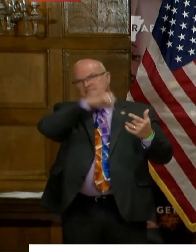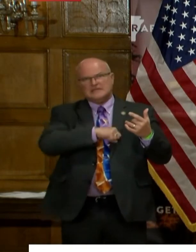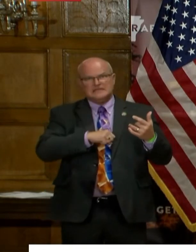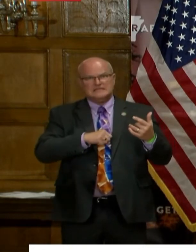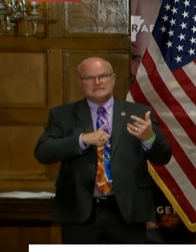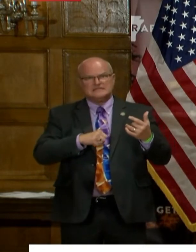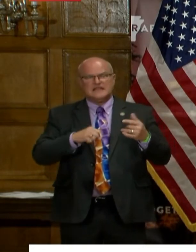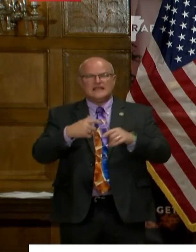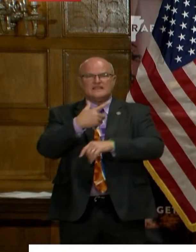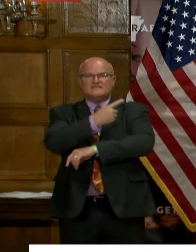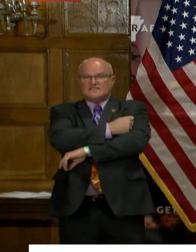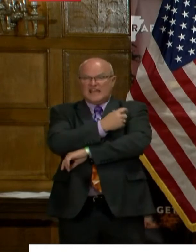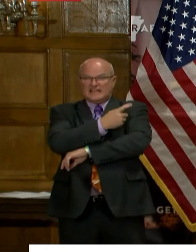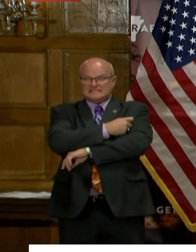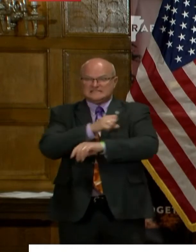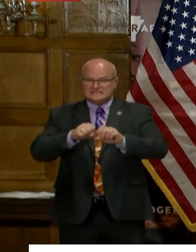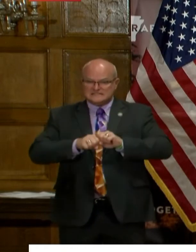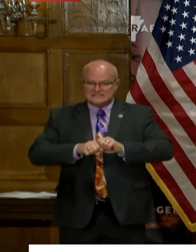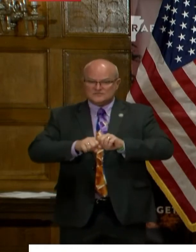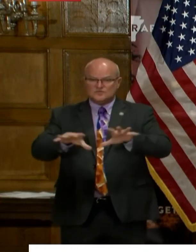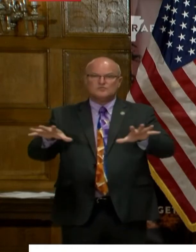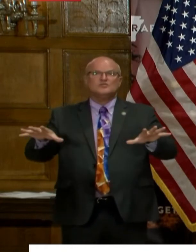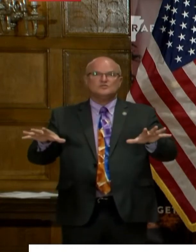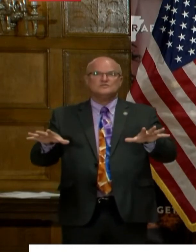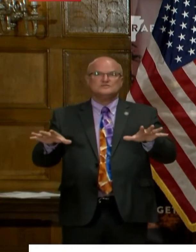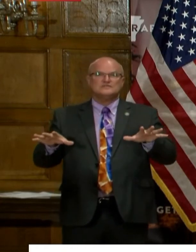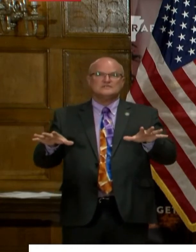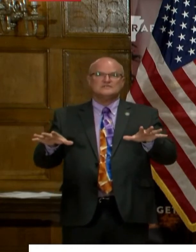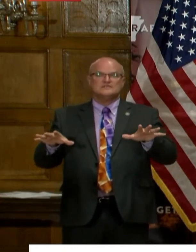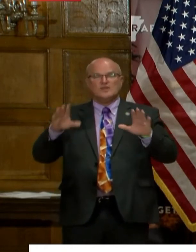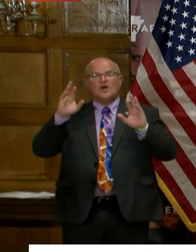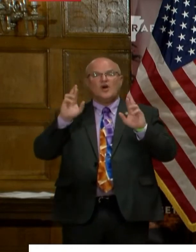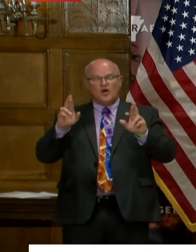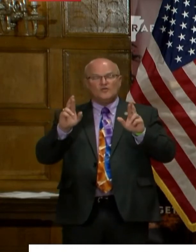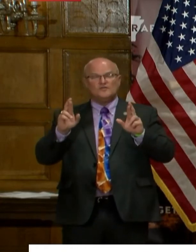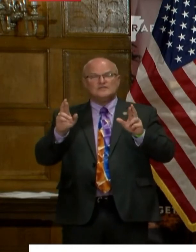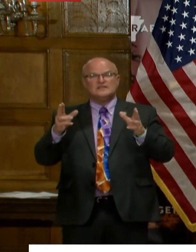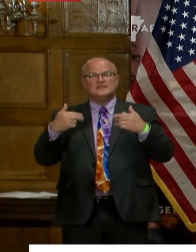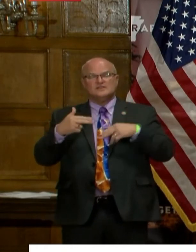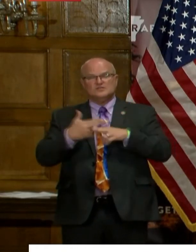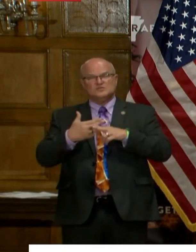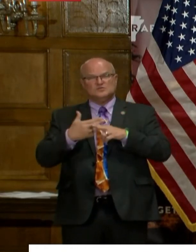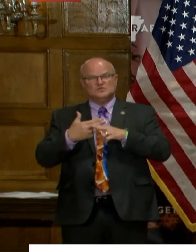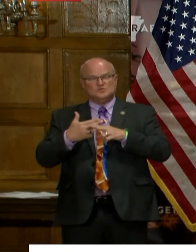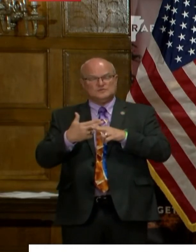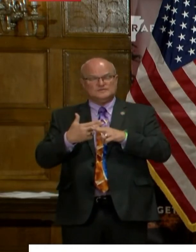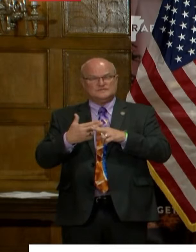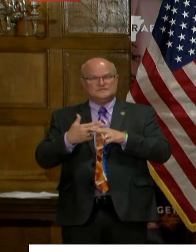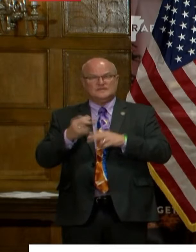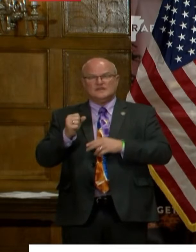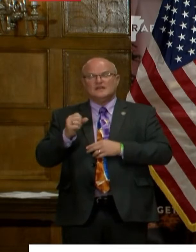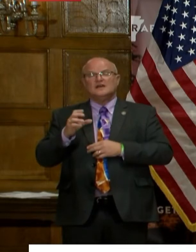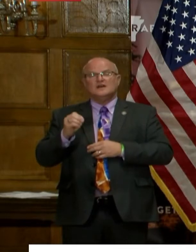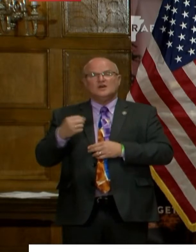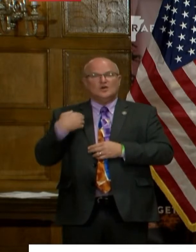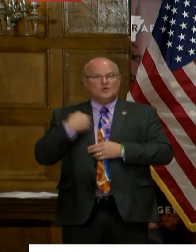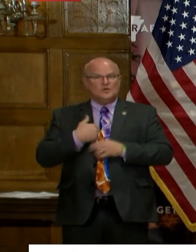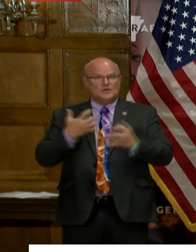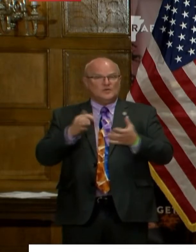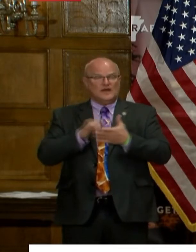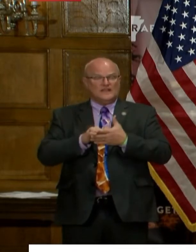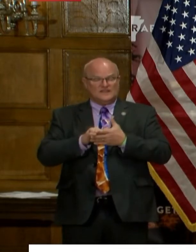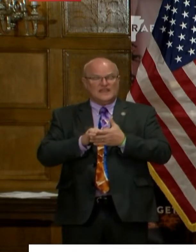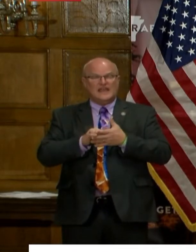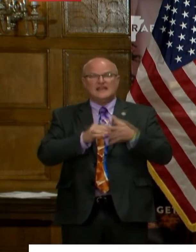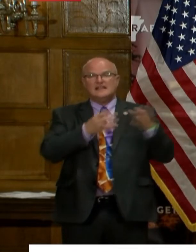the vaccine distribution hopefully will be coming online in the near future. So we do want that